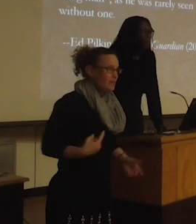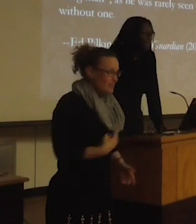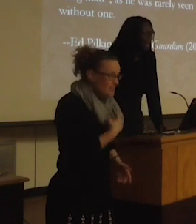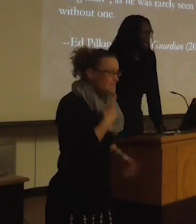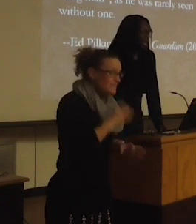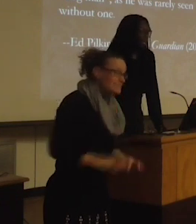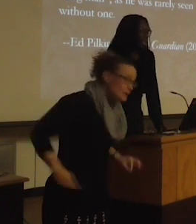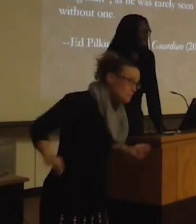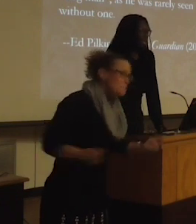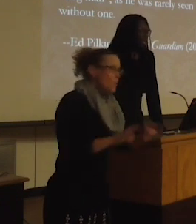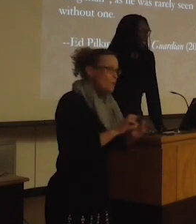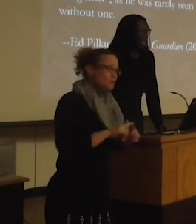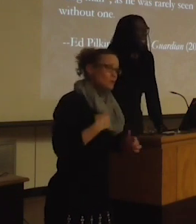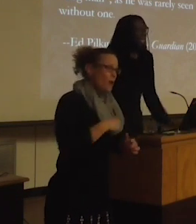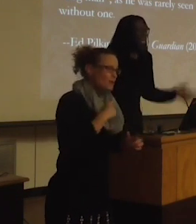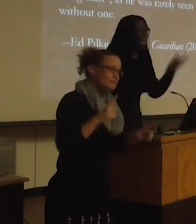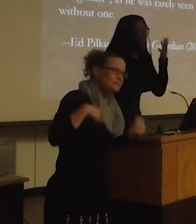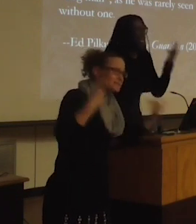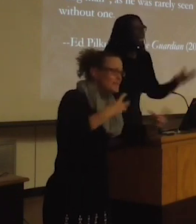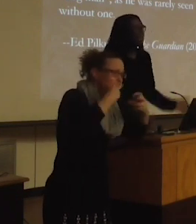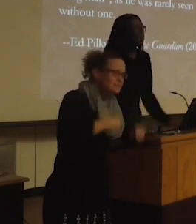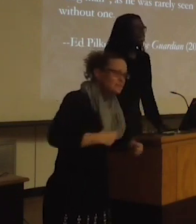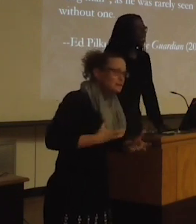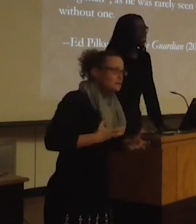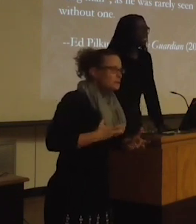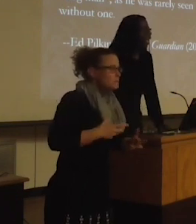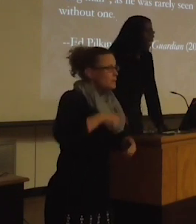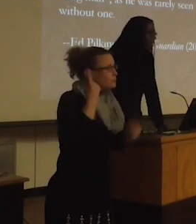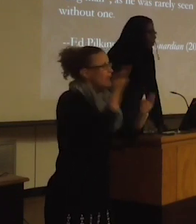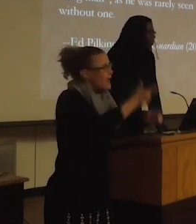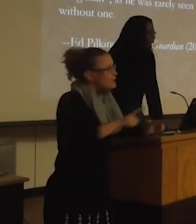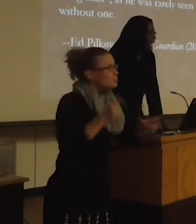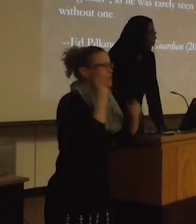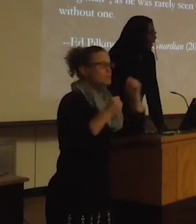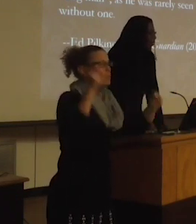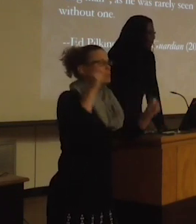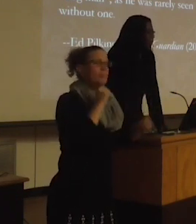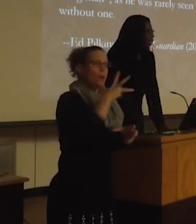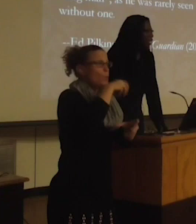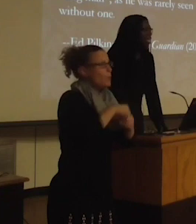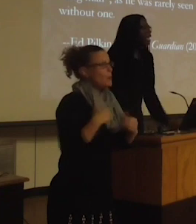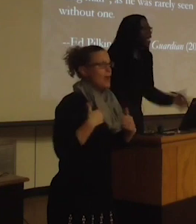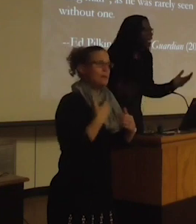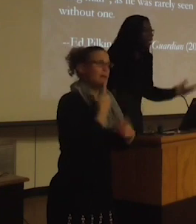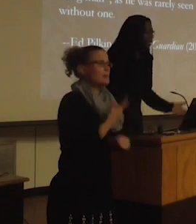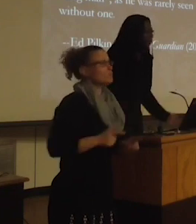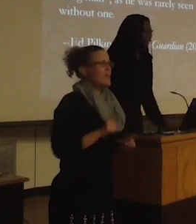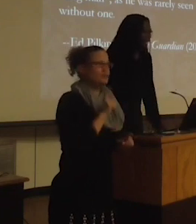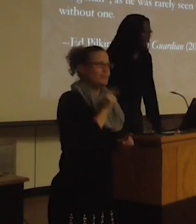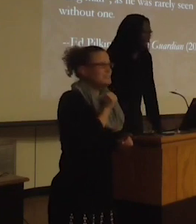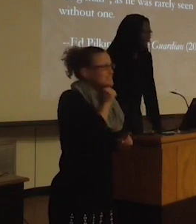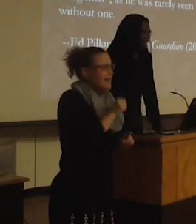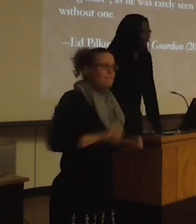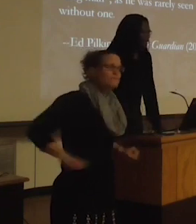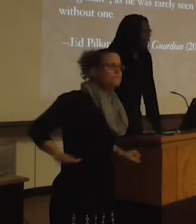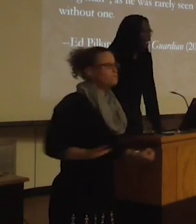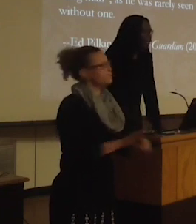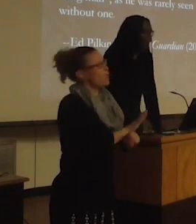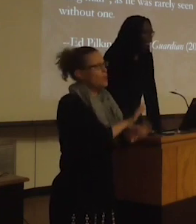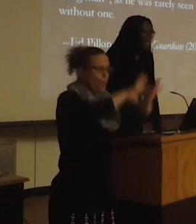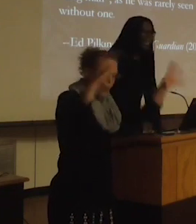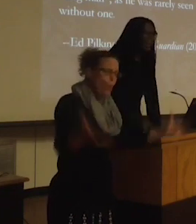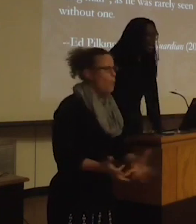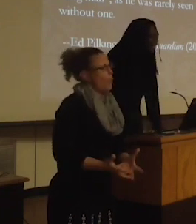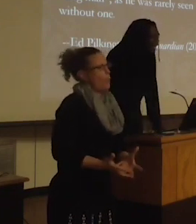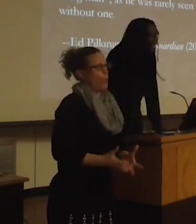is important to us. And a black liberation that does not incorporate animal liberation is incomplete on